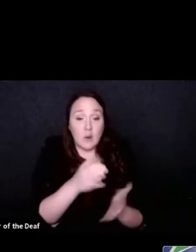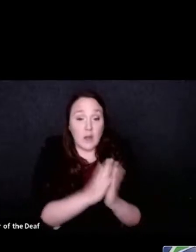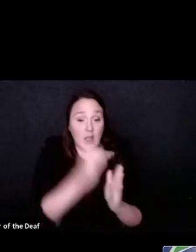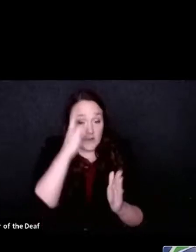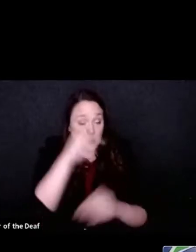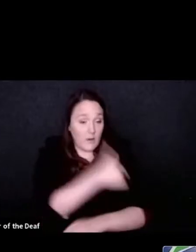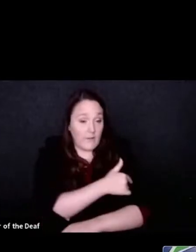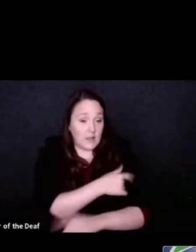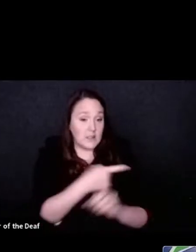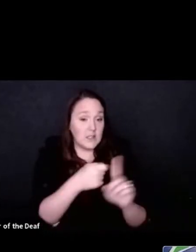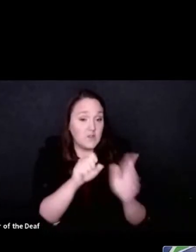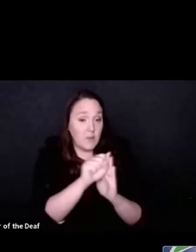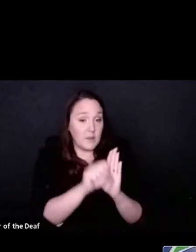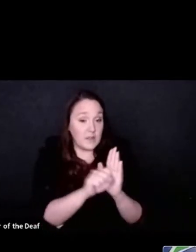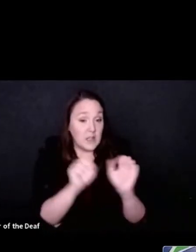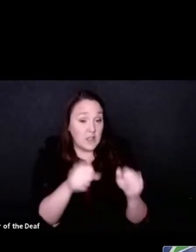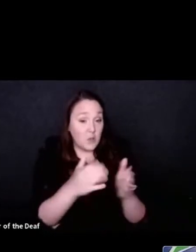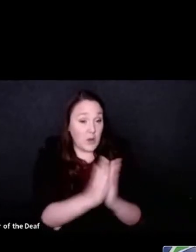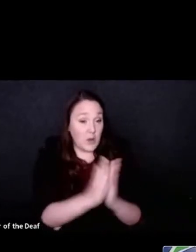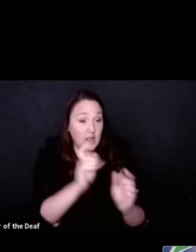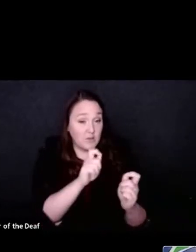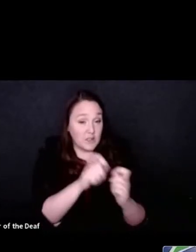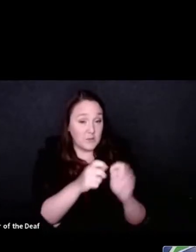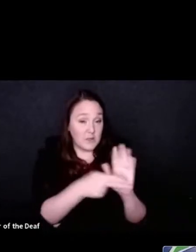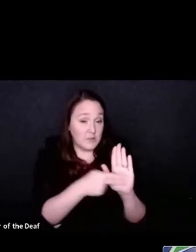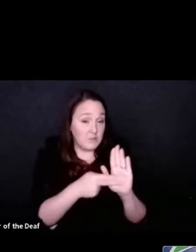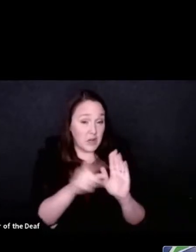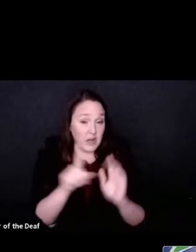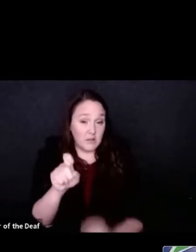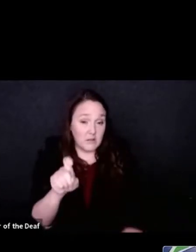providers ask for particular brands?